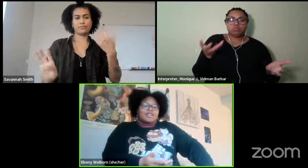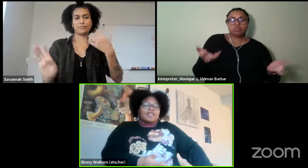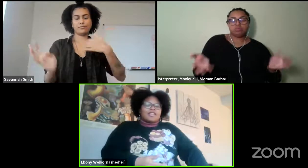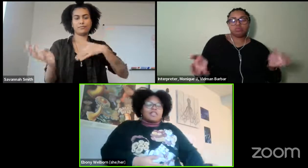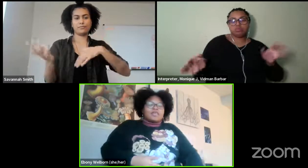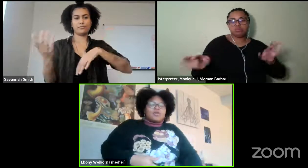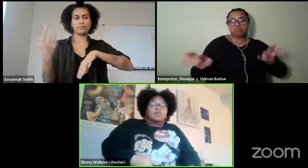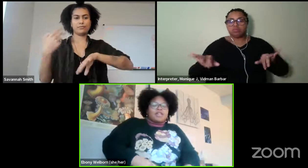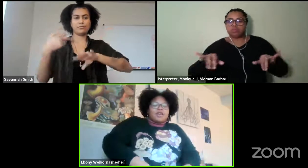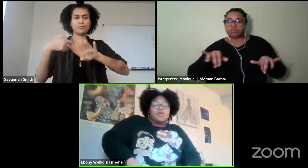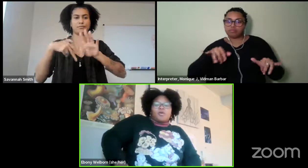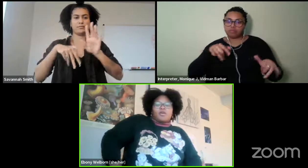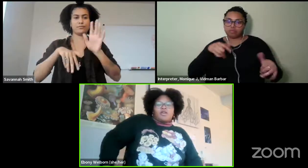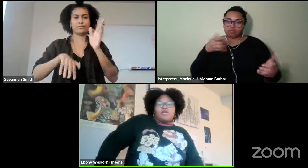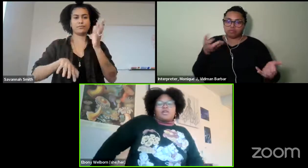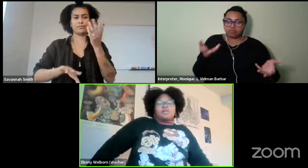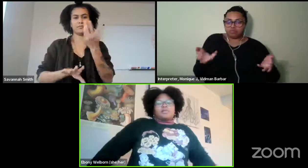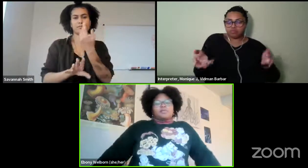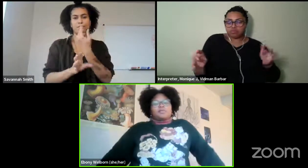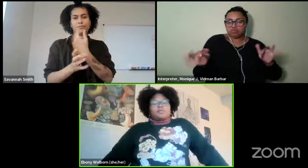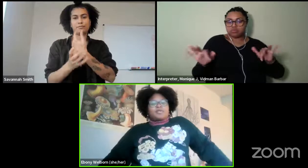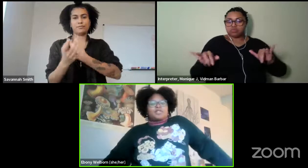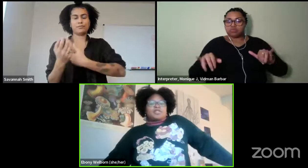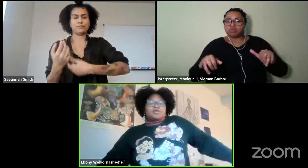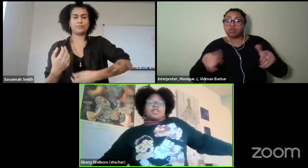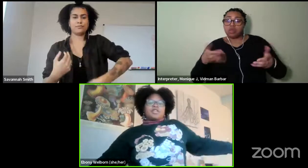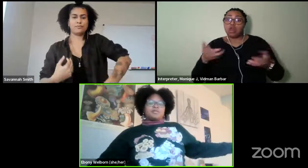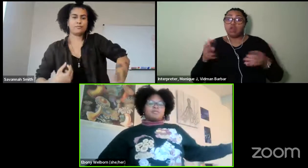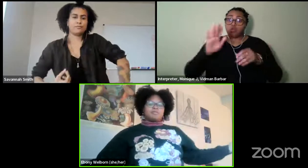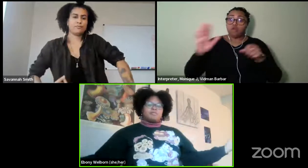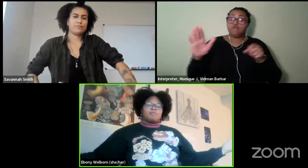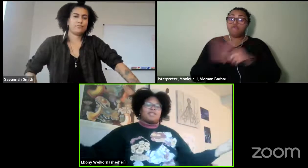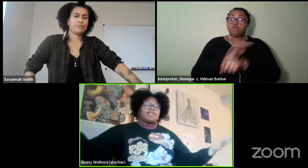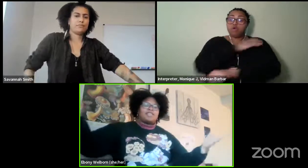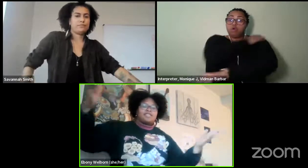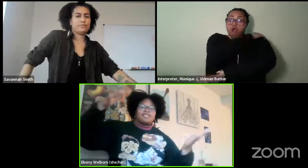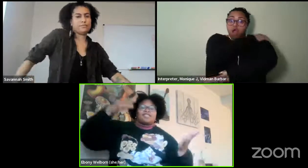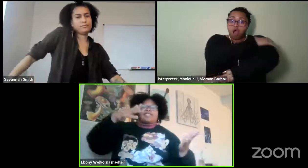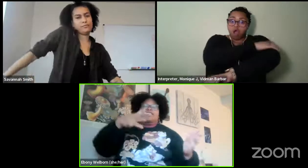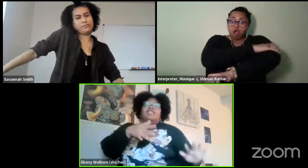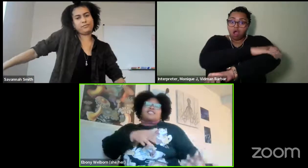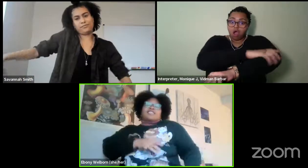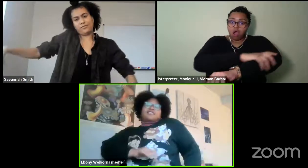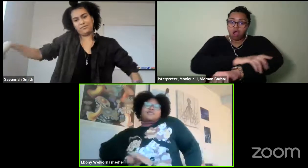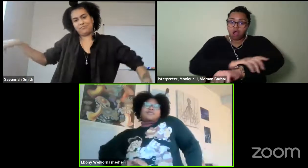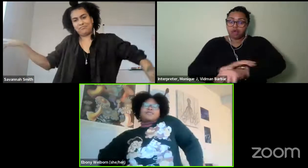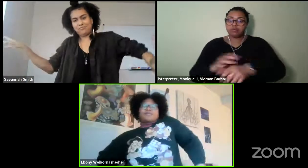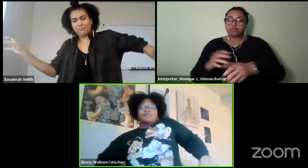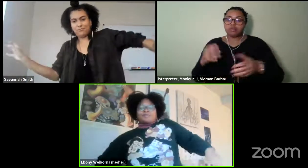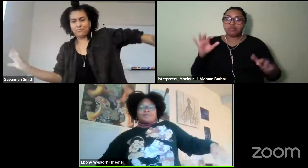And let's go ahead and incorporate that whole arm to shoulder piece.